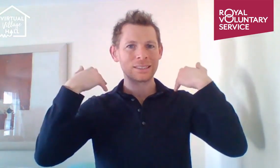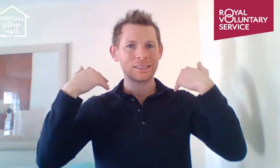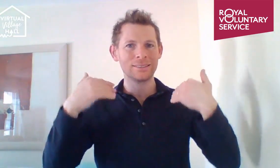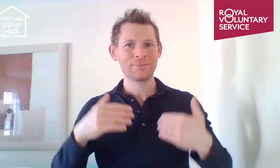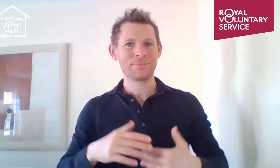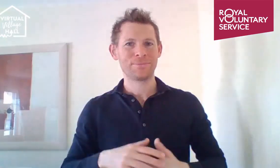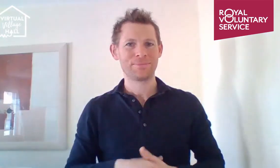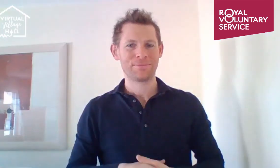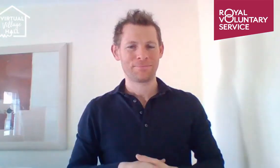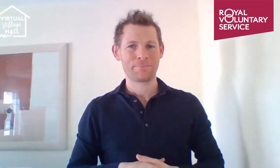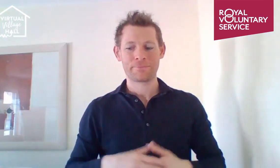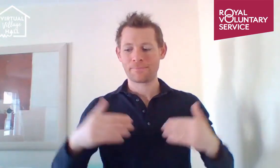was PE.